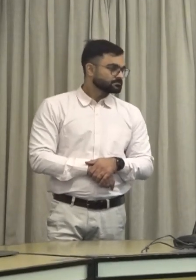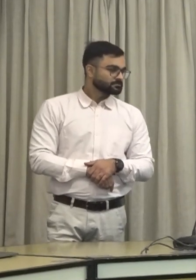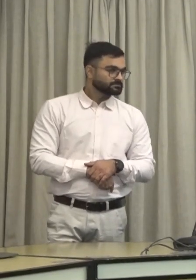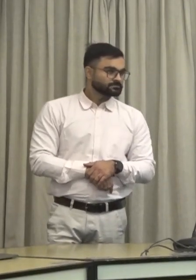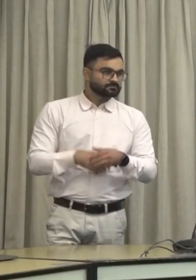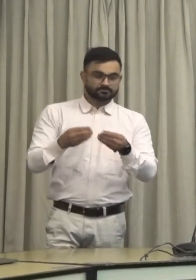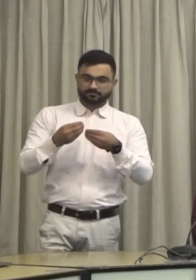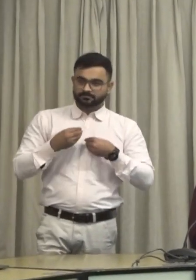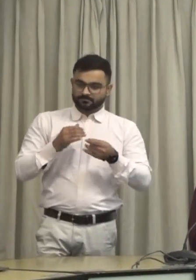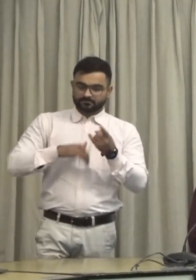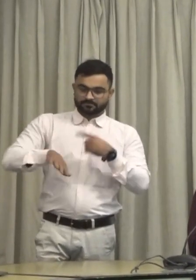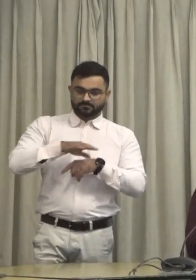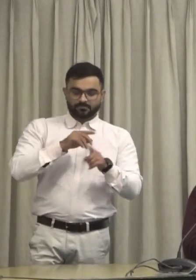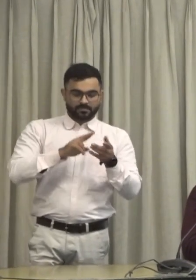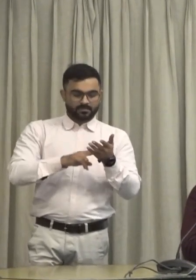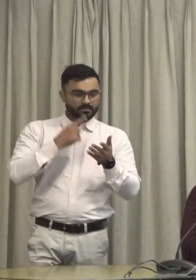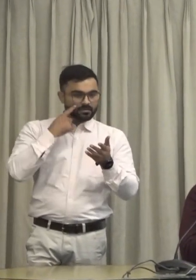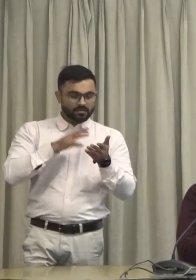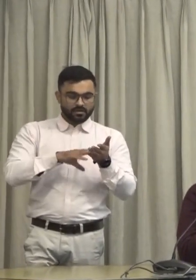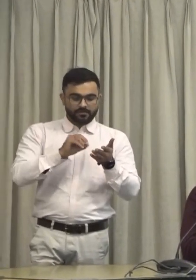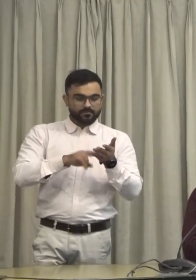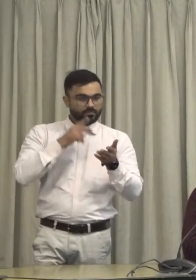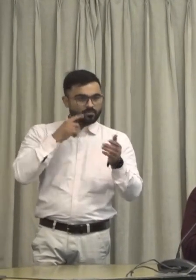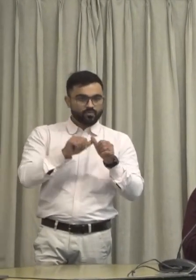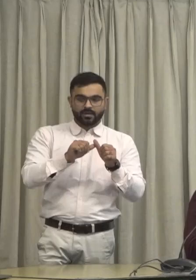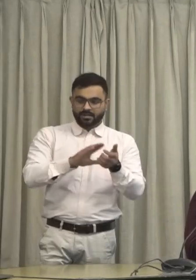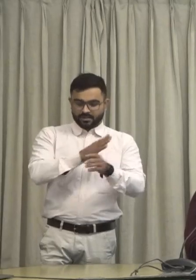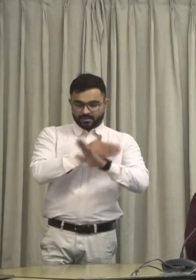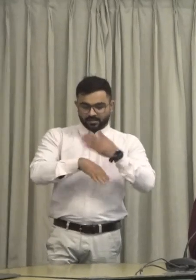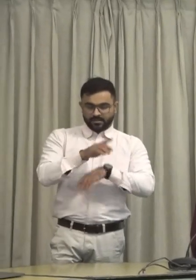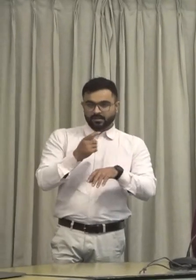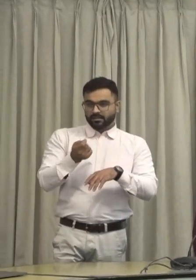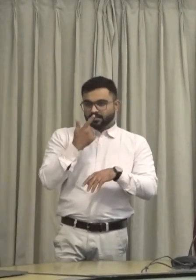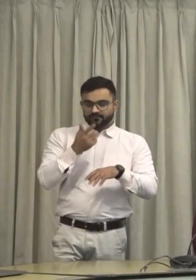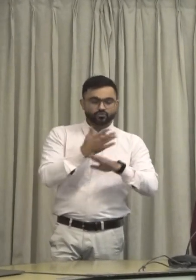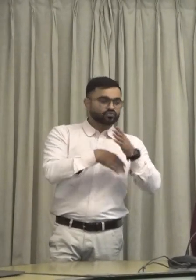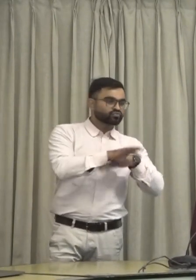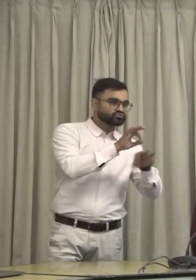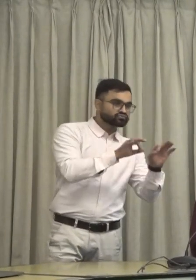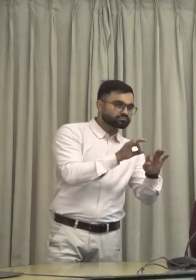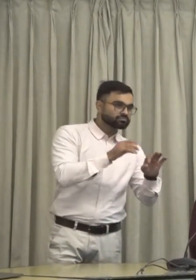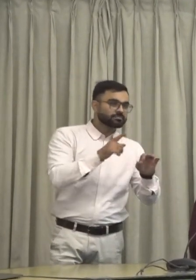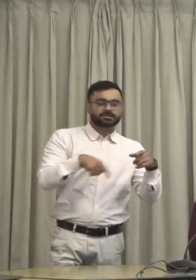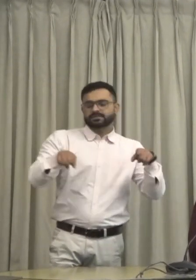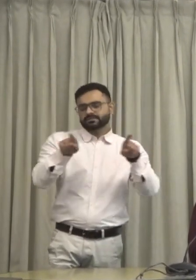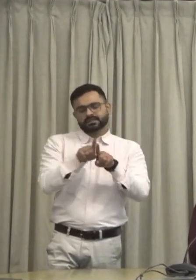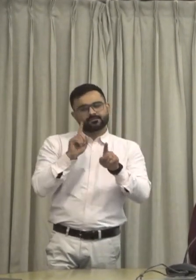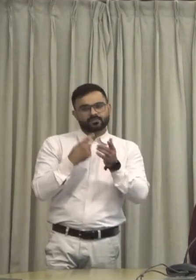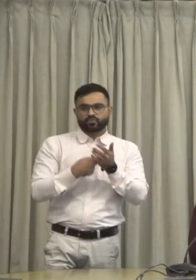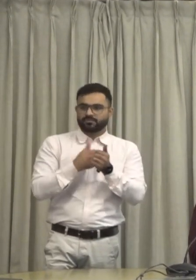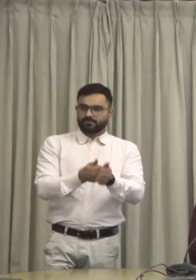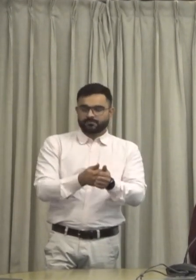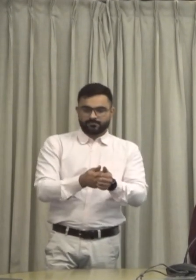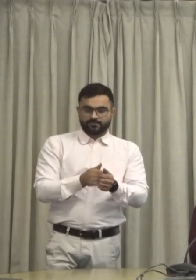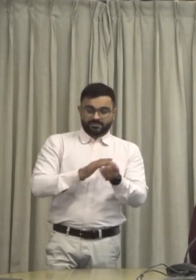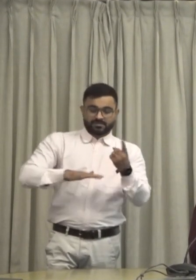In a given case of pneumonia, treatment of a disabled person and a not disabled person is exactly the same.